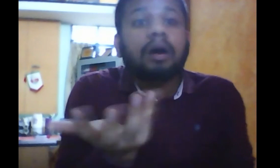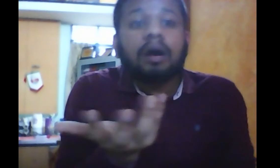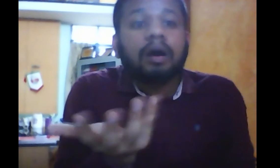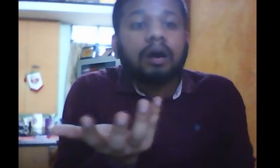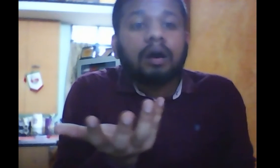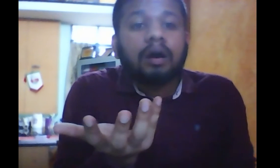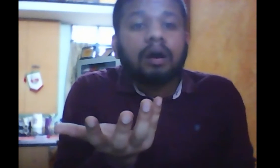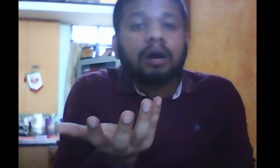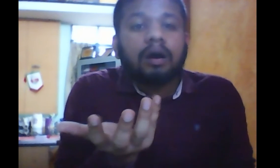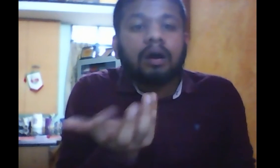Where?